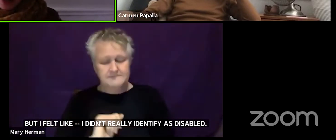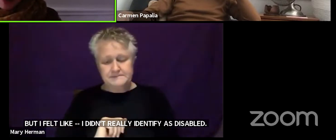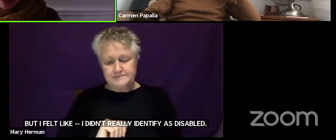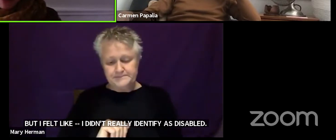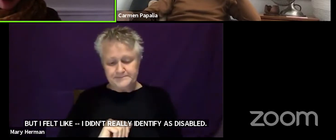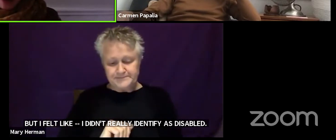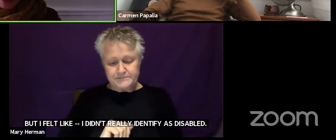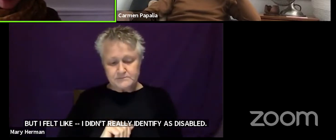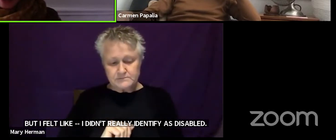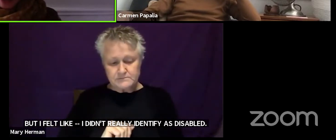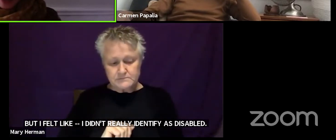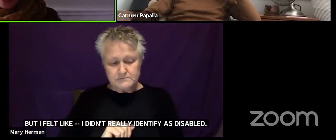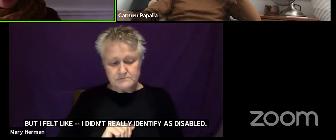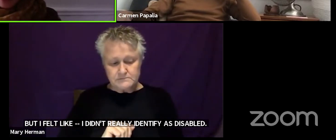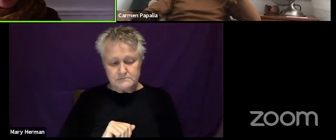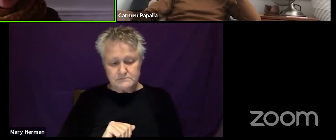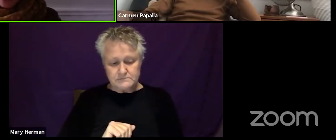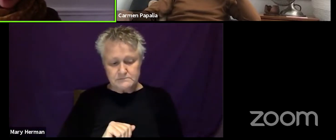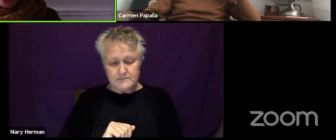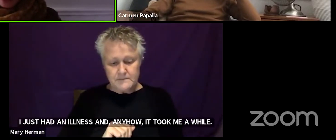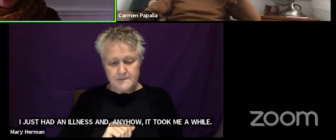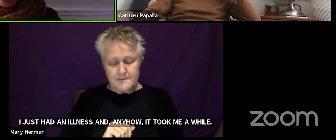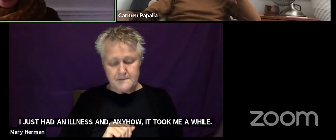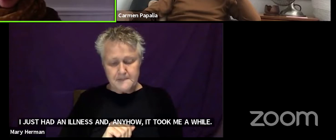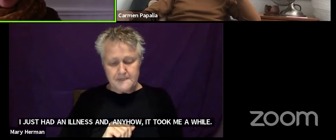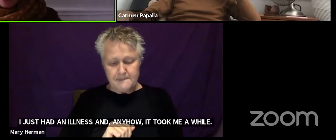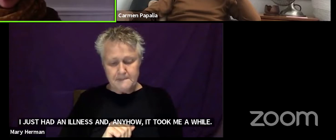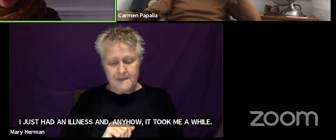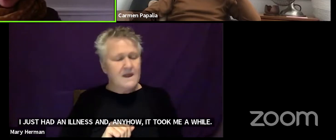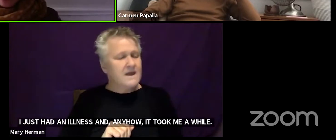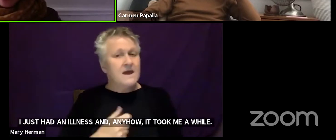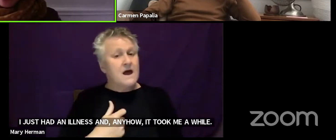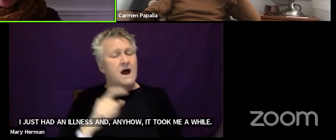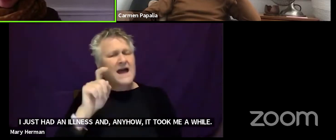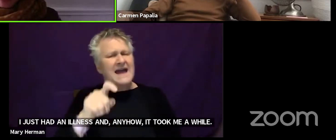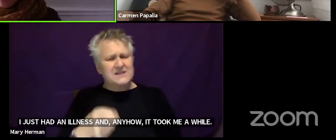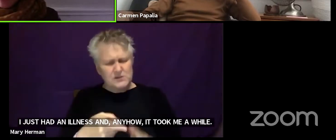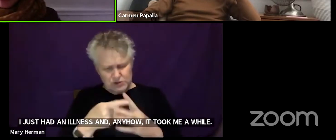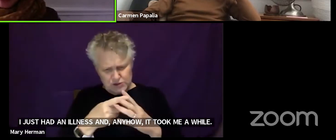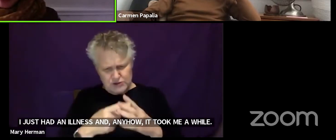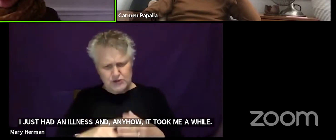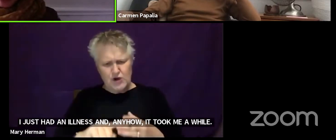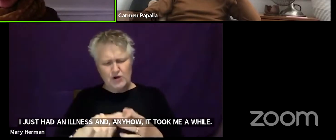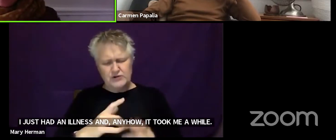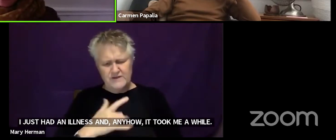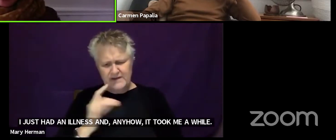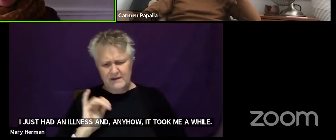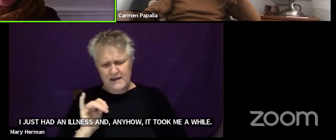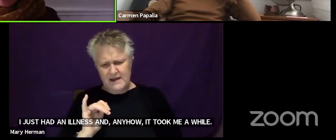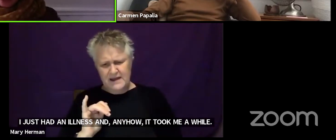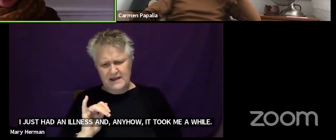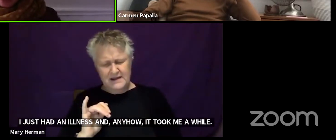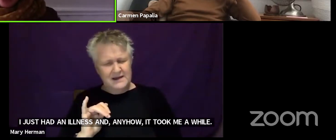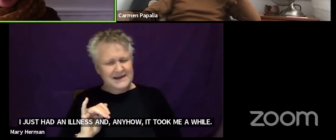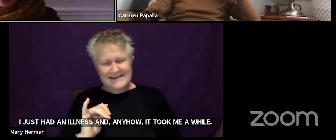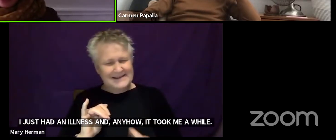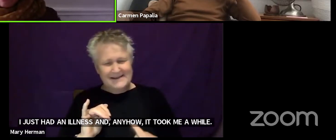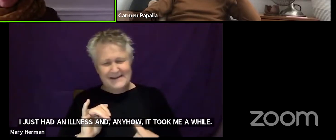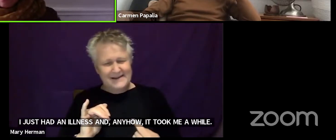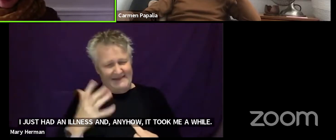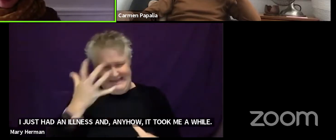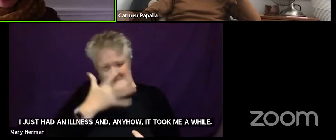it took me a while. I had to sort of start to feel like, okay, this maybe isn't going away before I felt that I